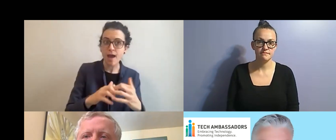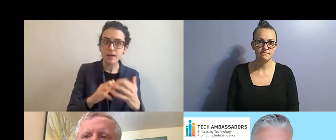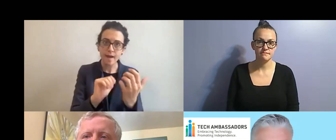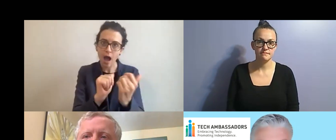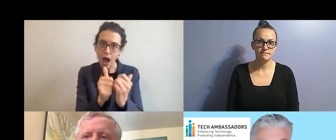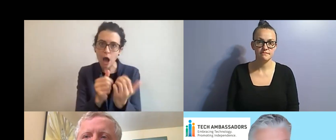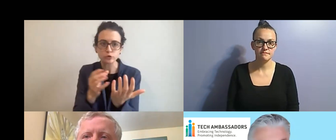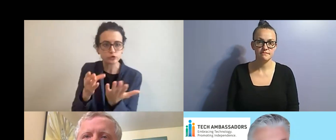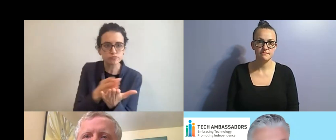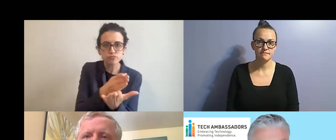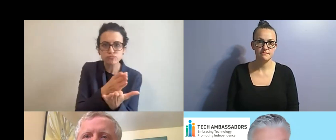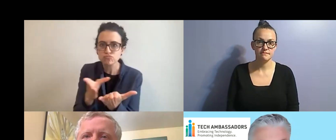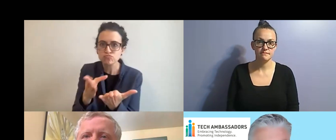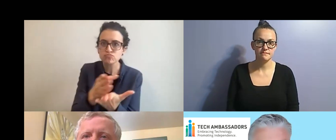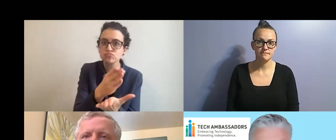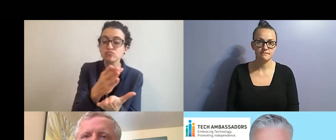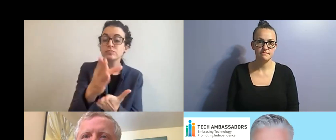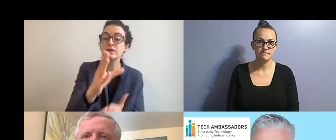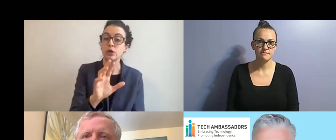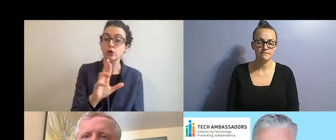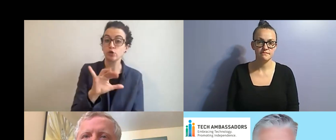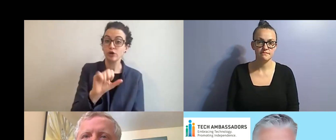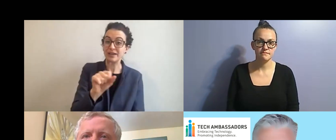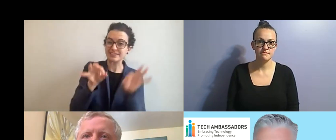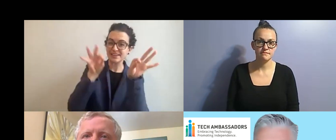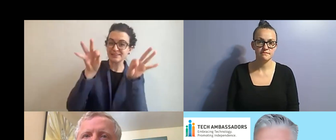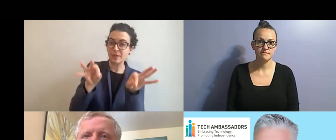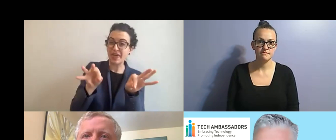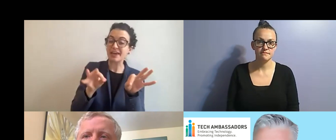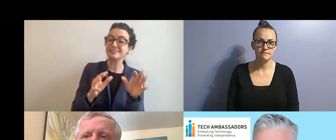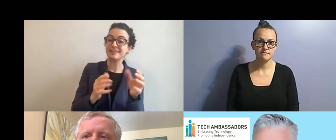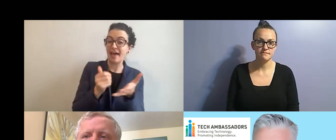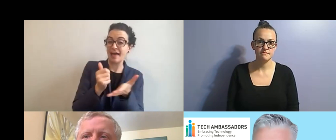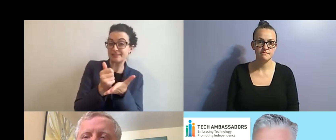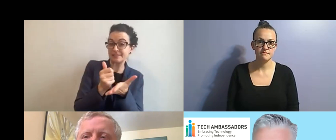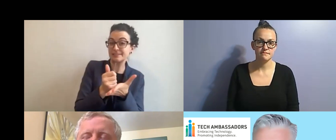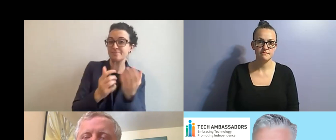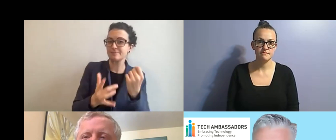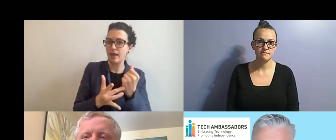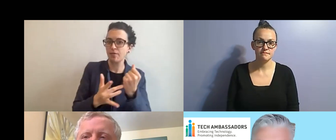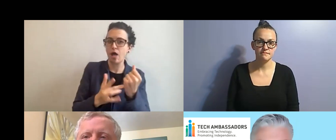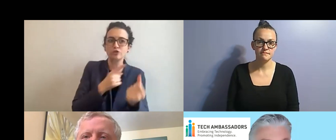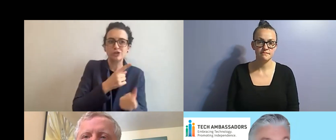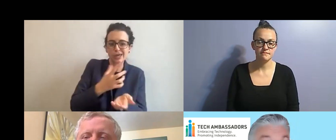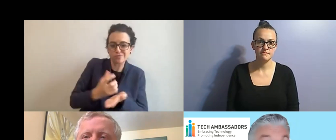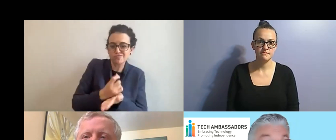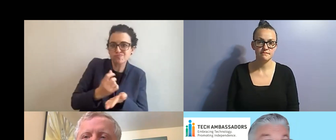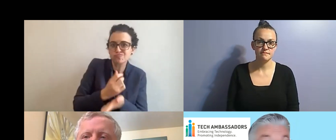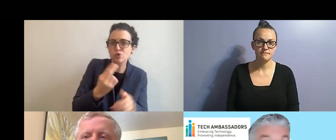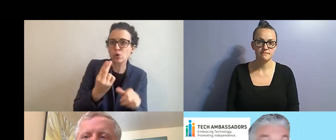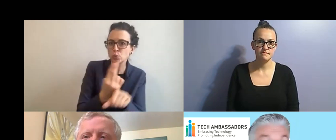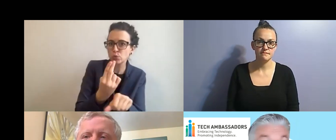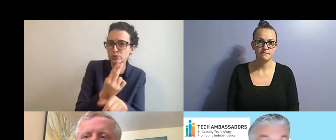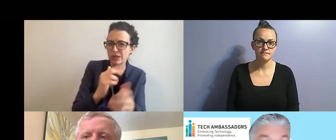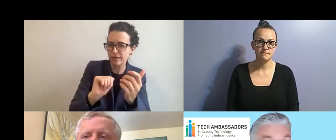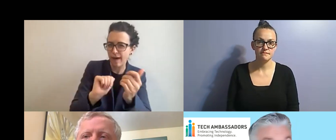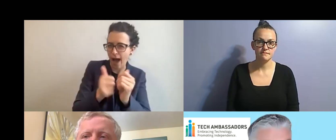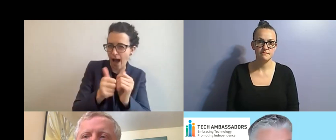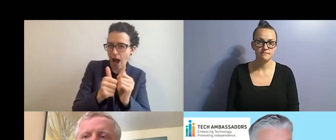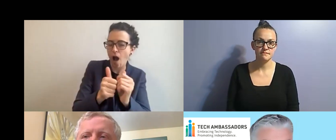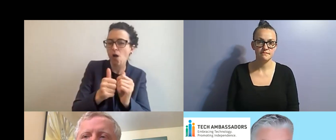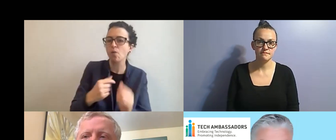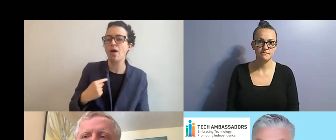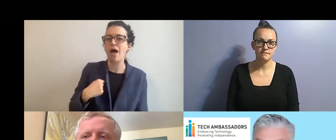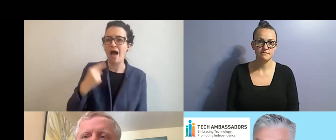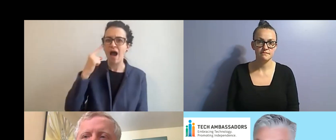he uses or could use assistive technology. I think you'll find this really neat and very interesting. And Chris, feel free if you want to